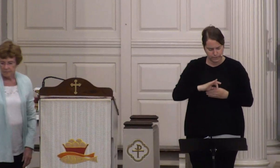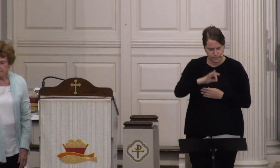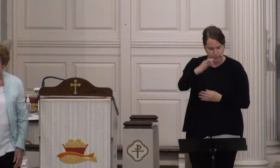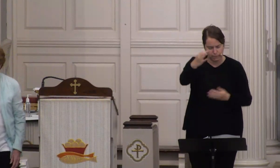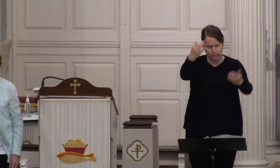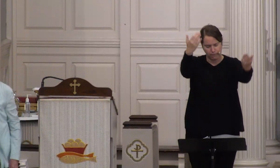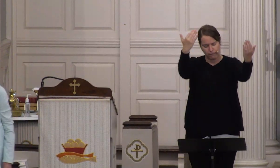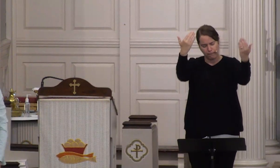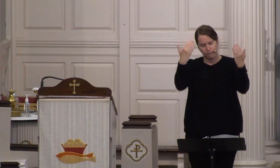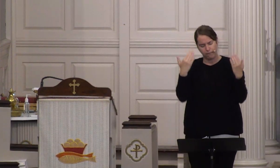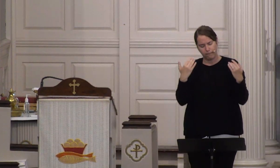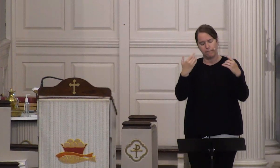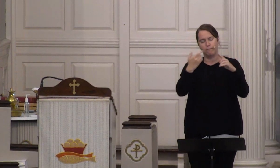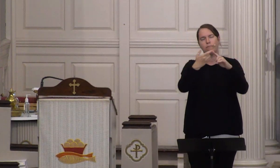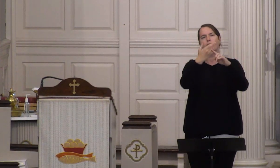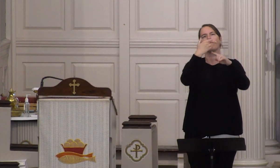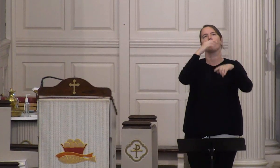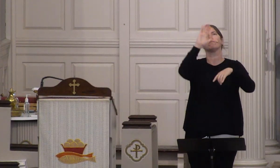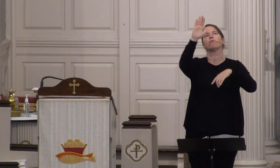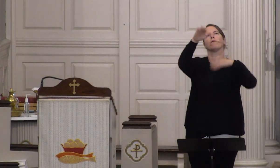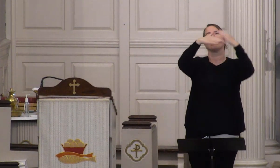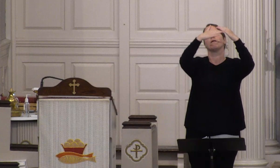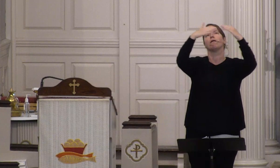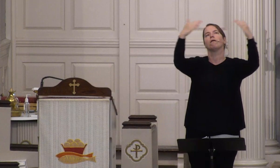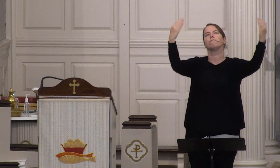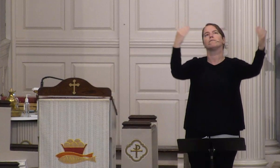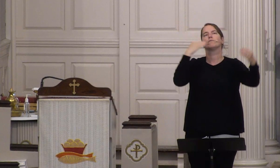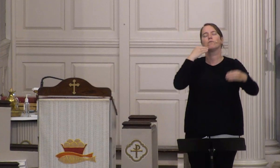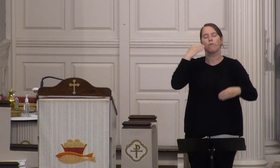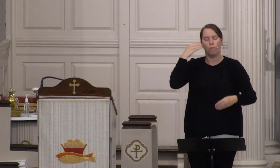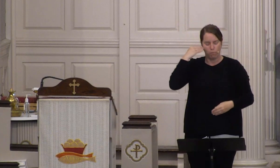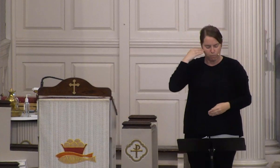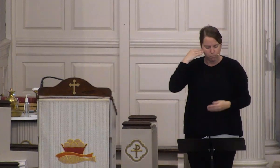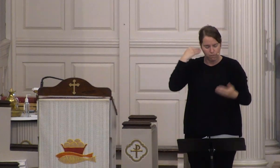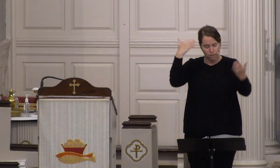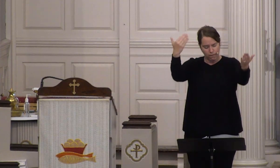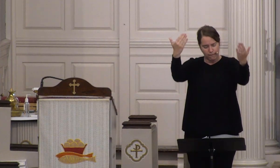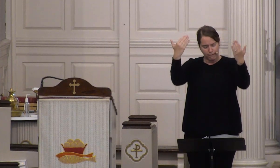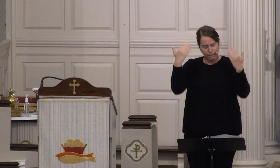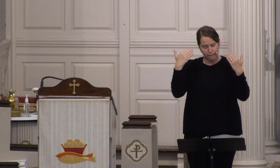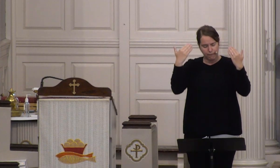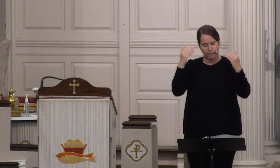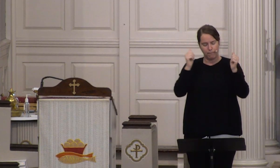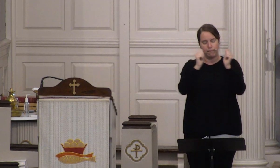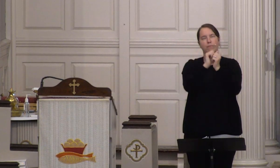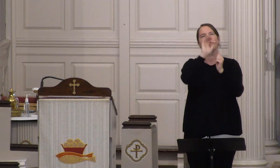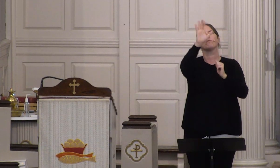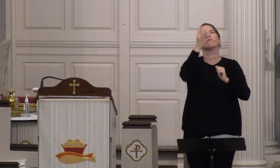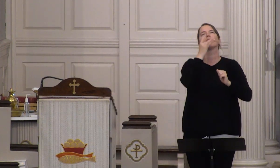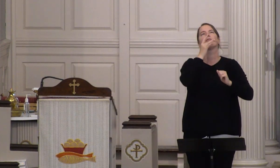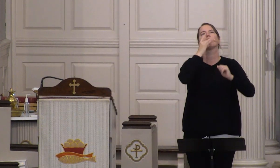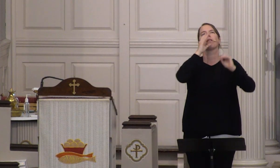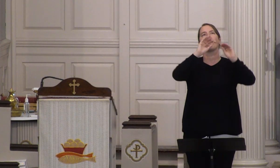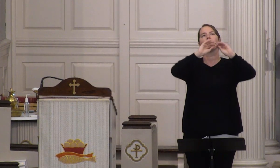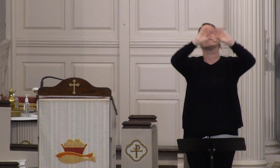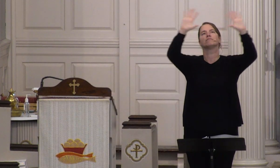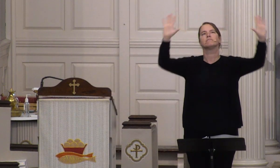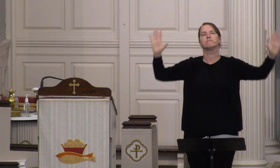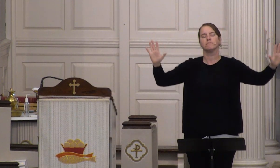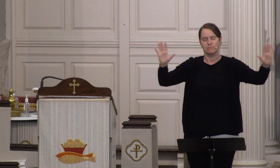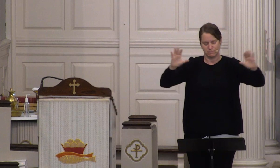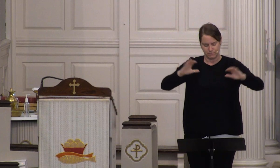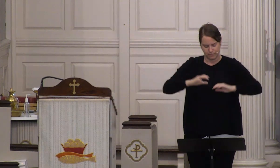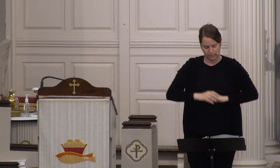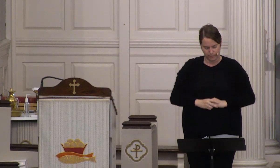Come, Father of the poor, come, source of all our